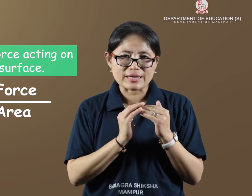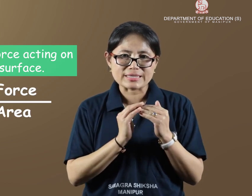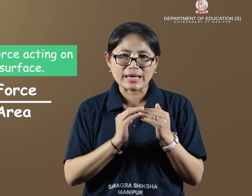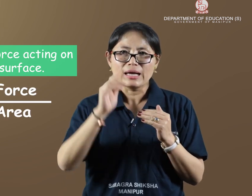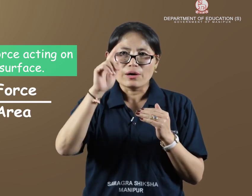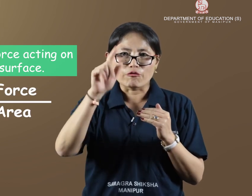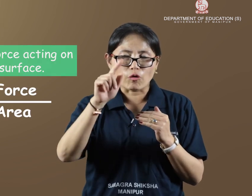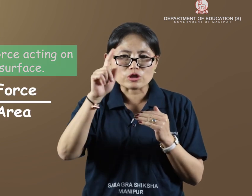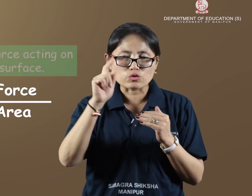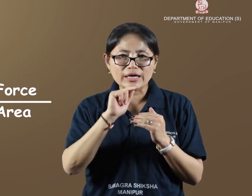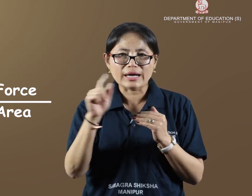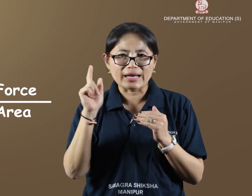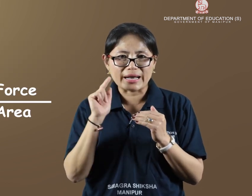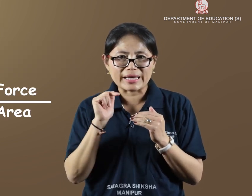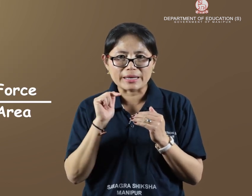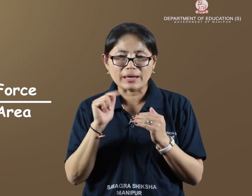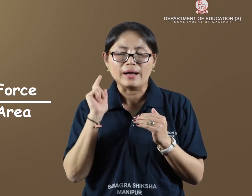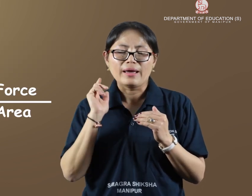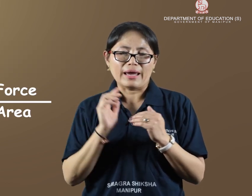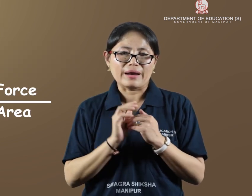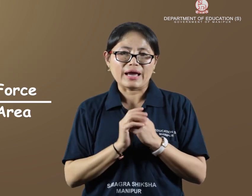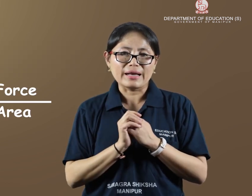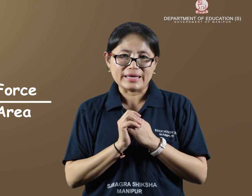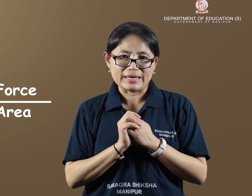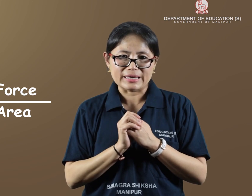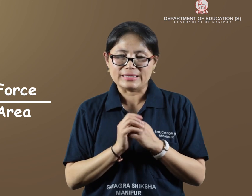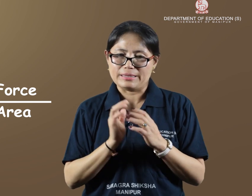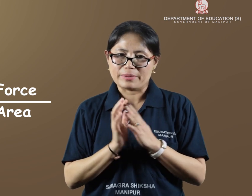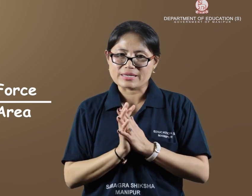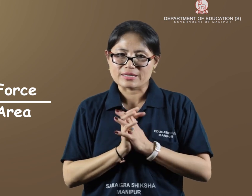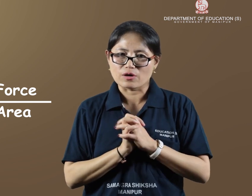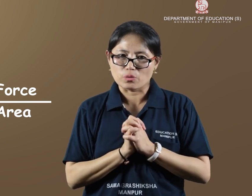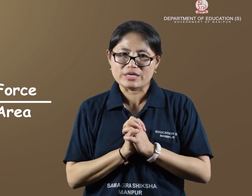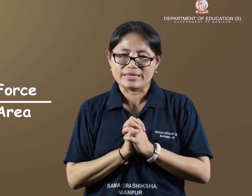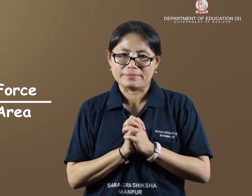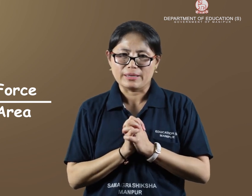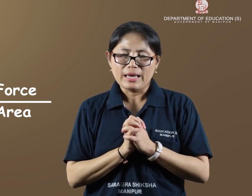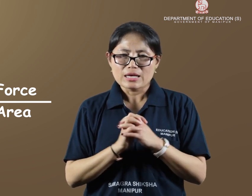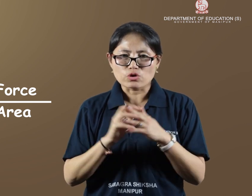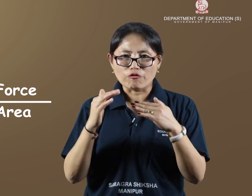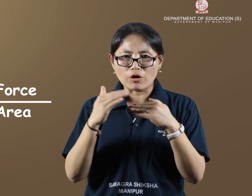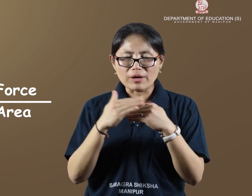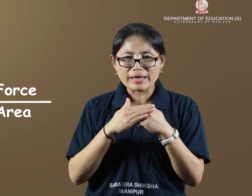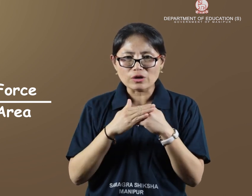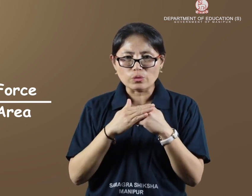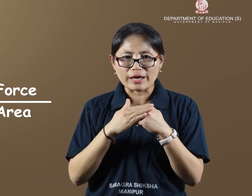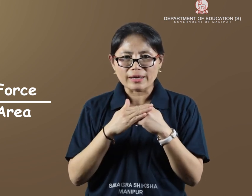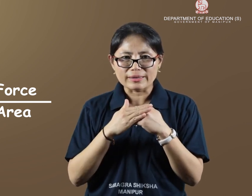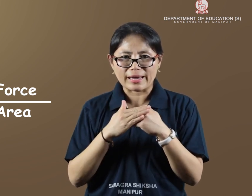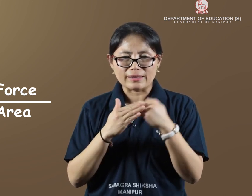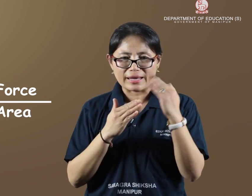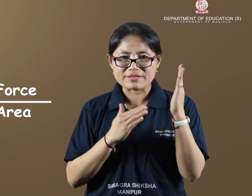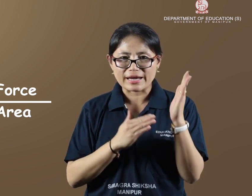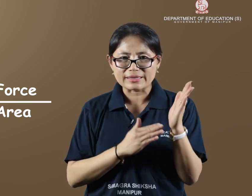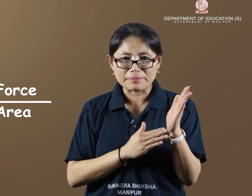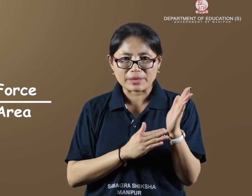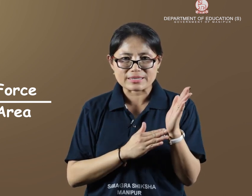is a force to the kanana yenba area na yelagadi pressure ko wishinever. So formula the ure that left side na pressure